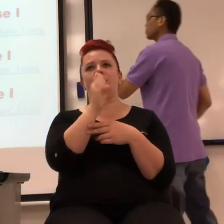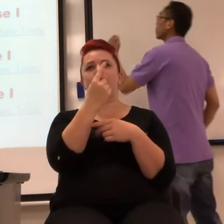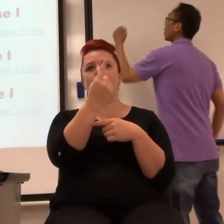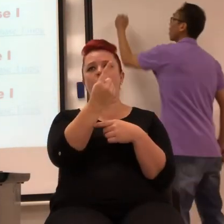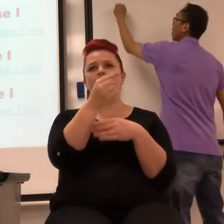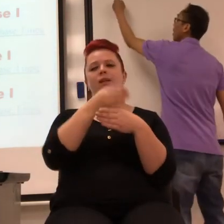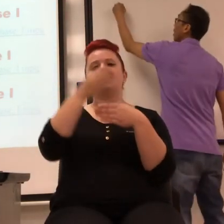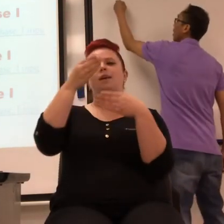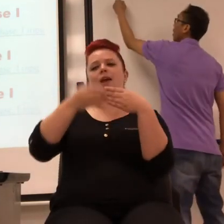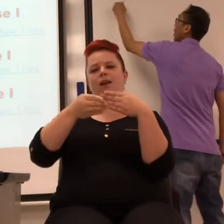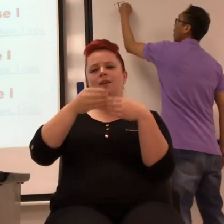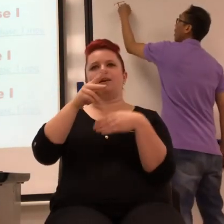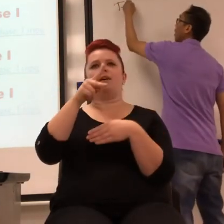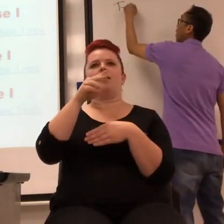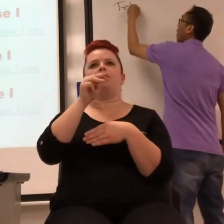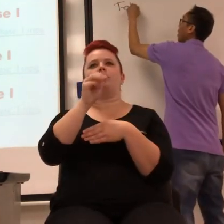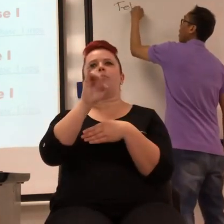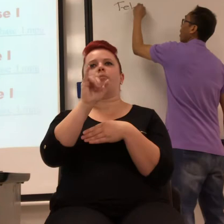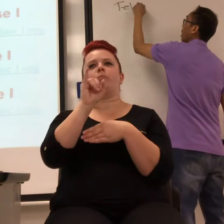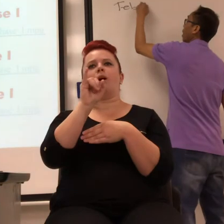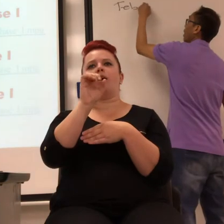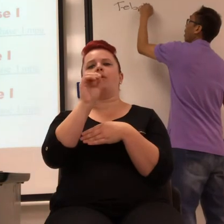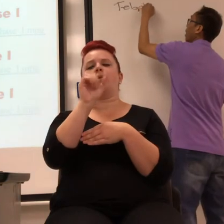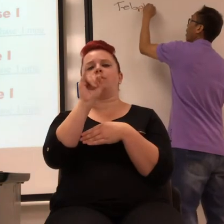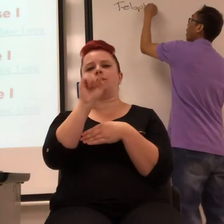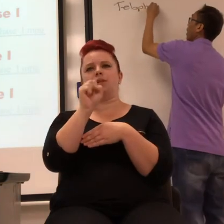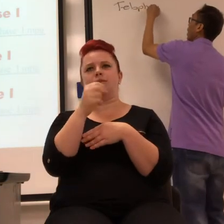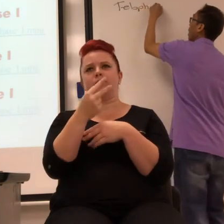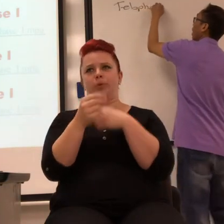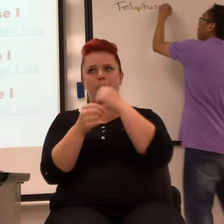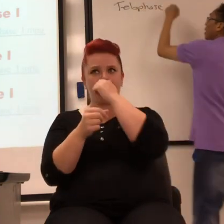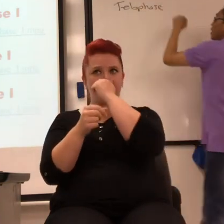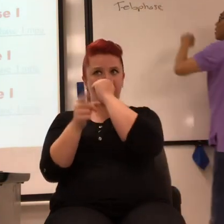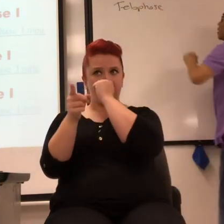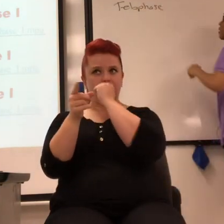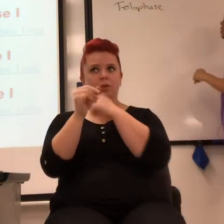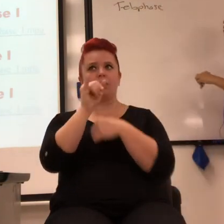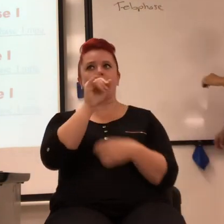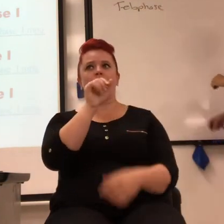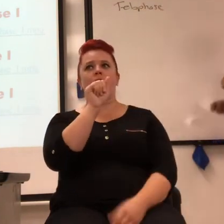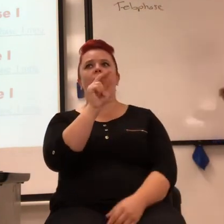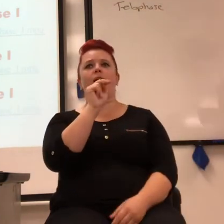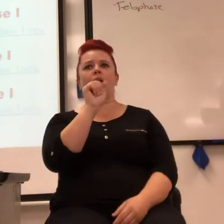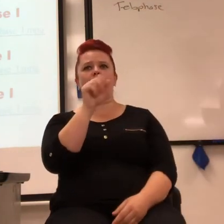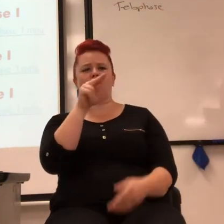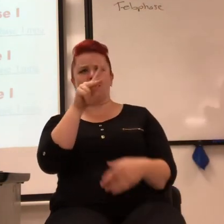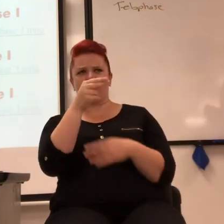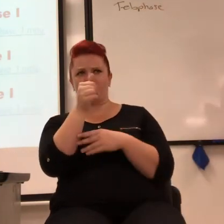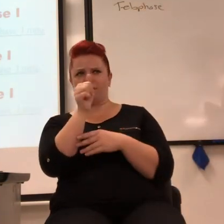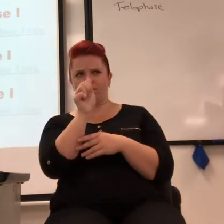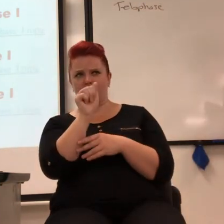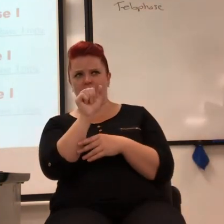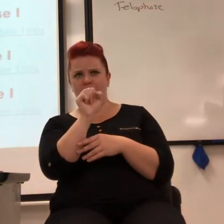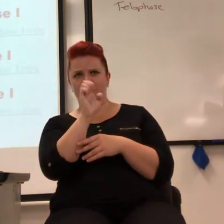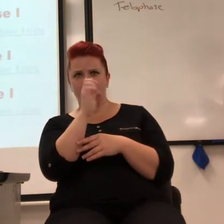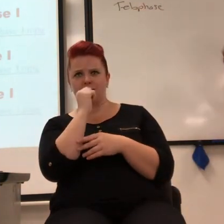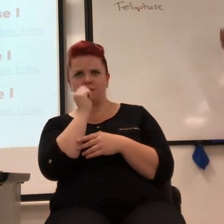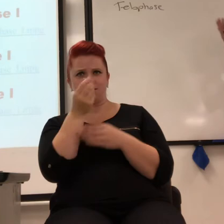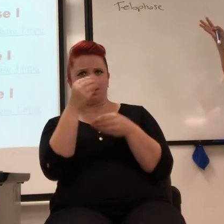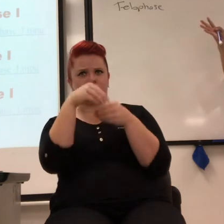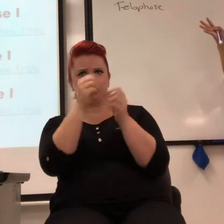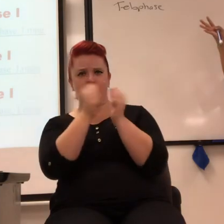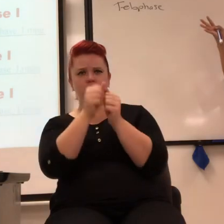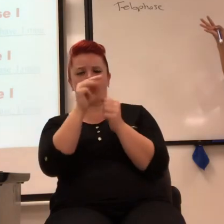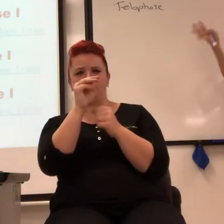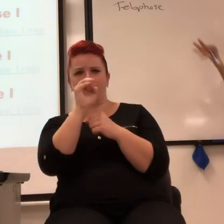also earlier you said something about interphase. Interphase is not included in meiosis, right? No. No. It